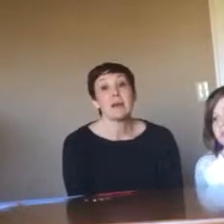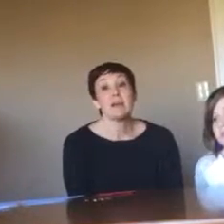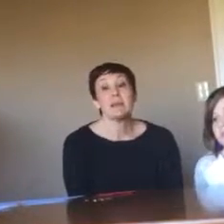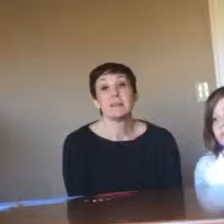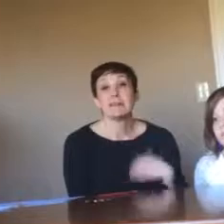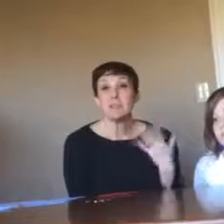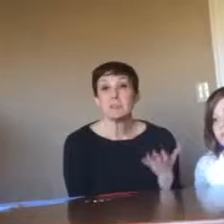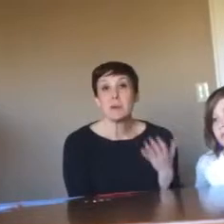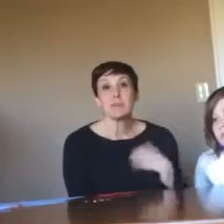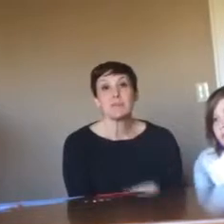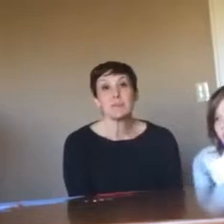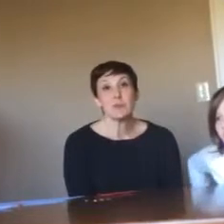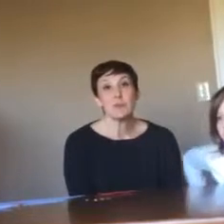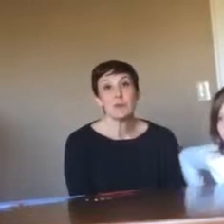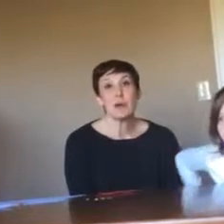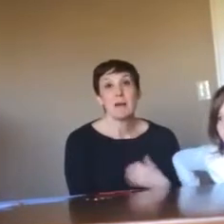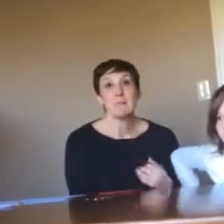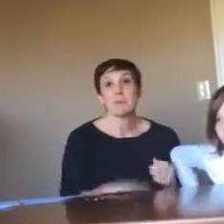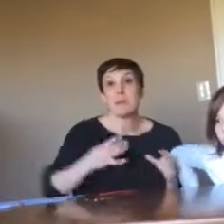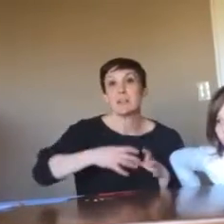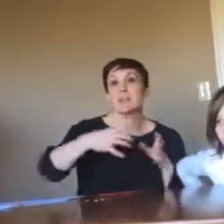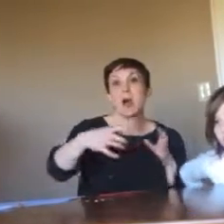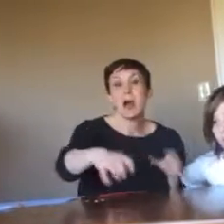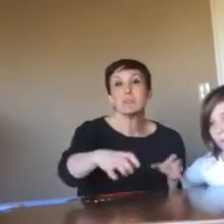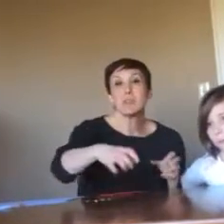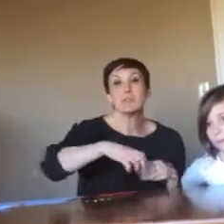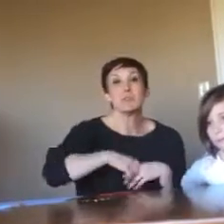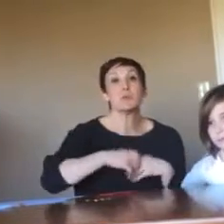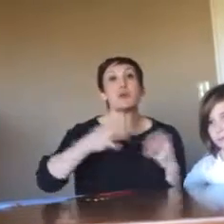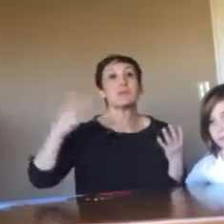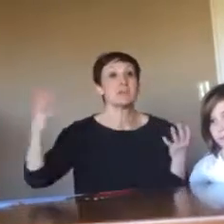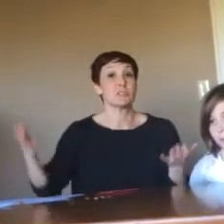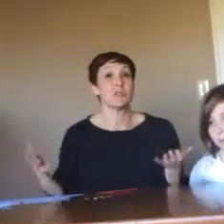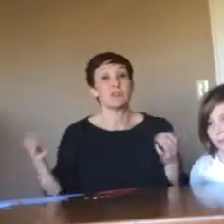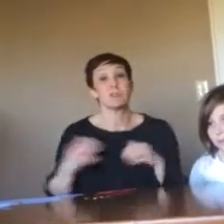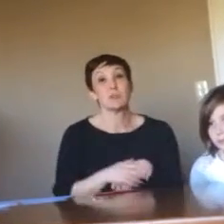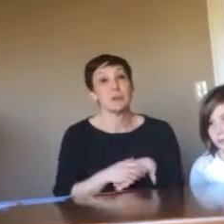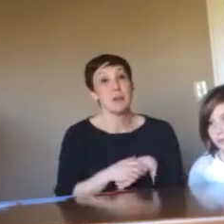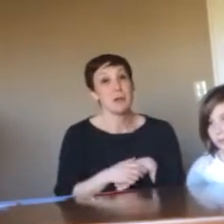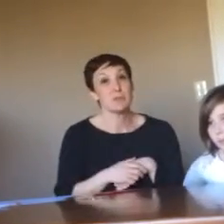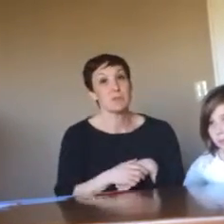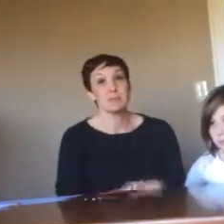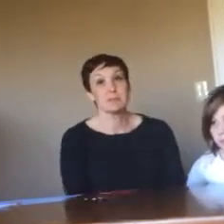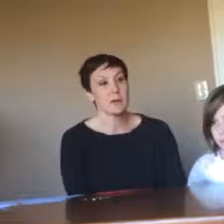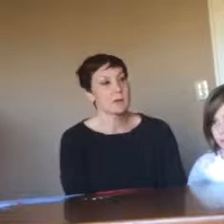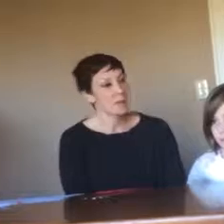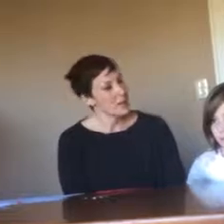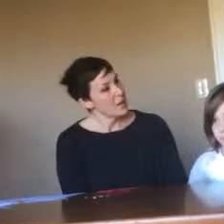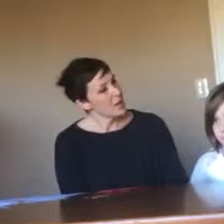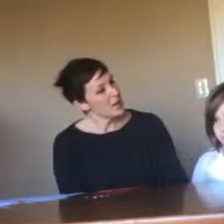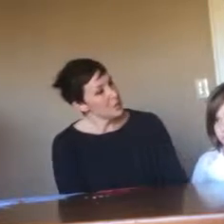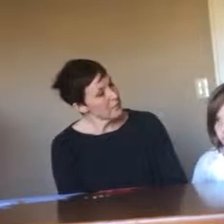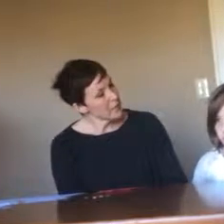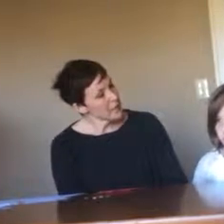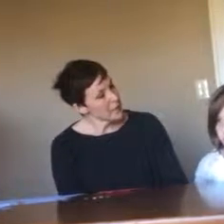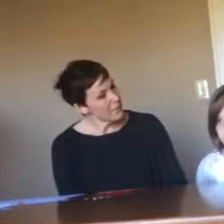And in the same respect, if you were having her match objects, you would want the distractor to be an object. So I think we're ready. You